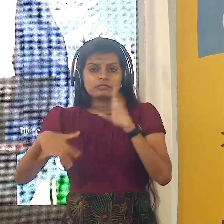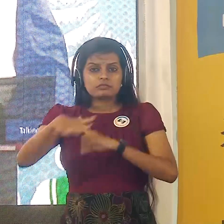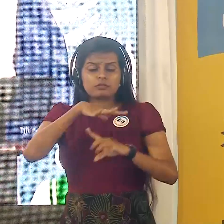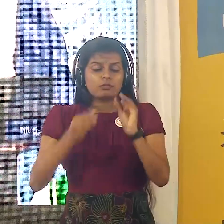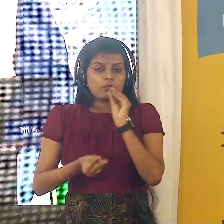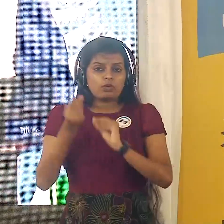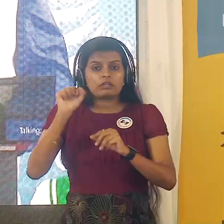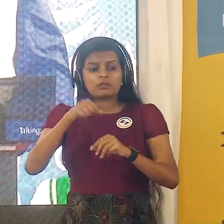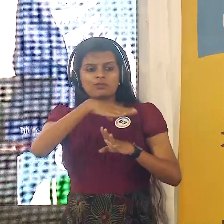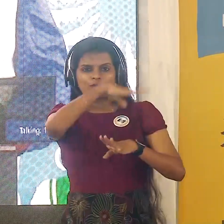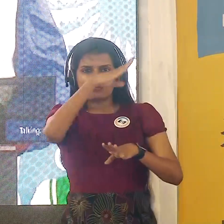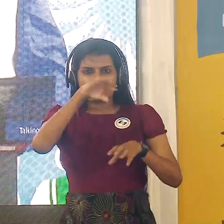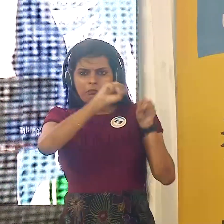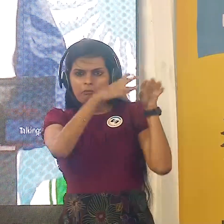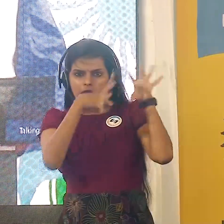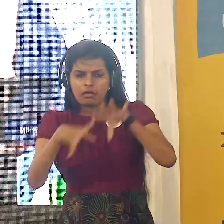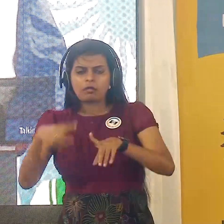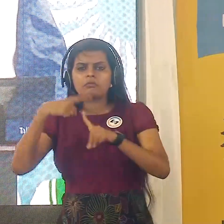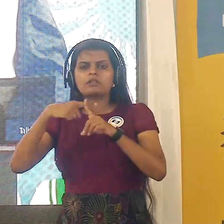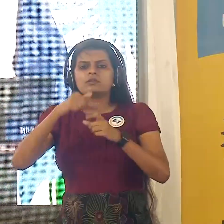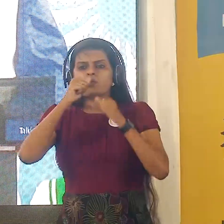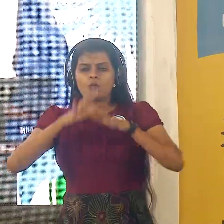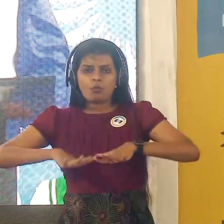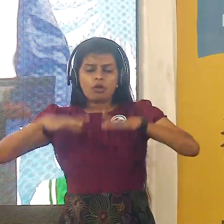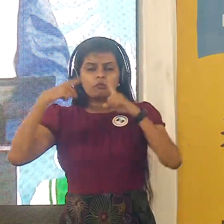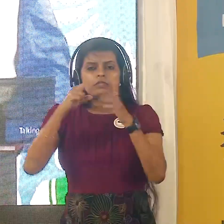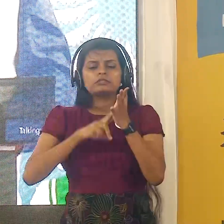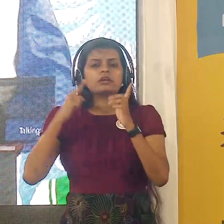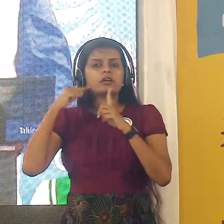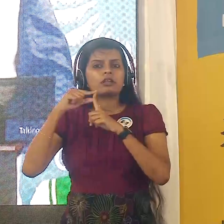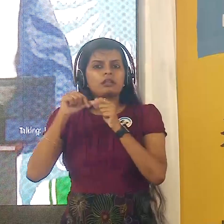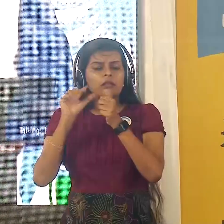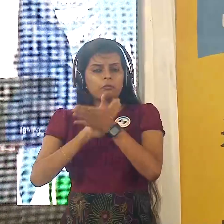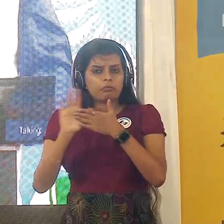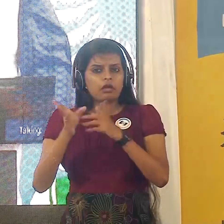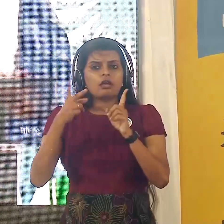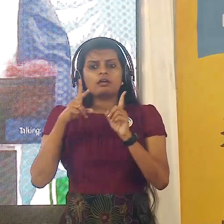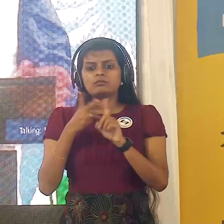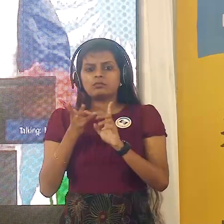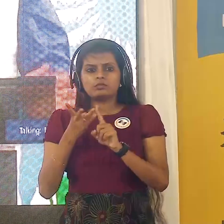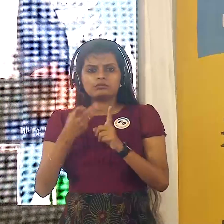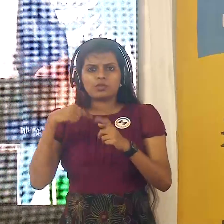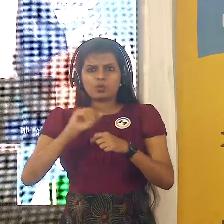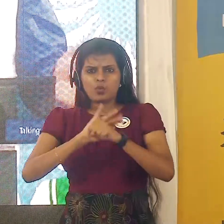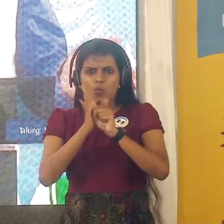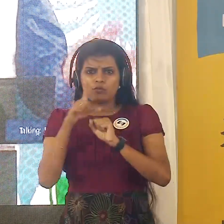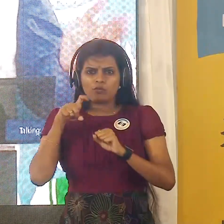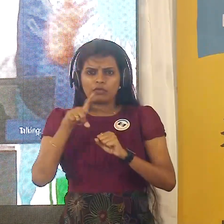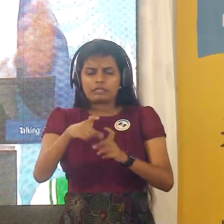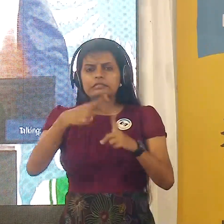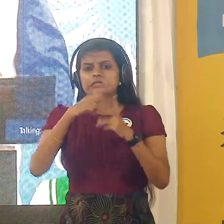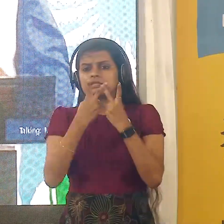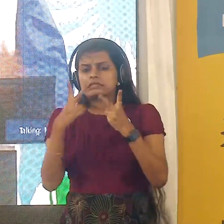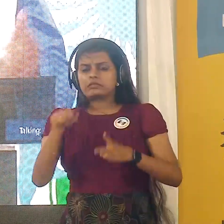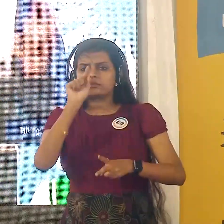2 landslides and floods, Nipah virus, coronavirus, and we have been having these